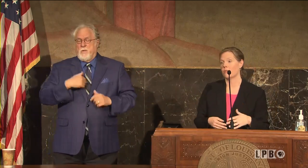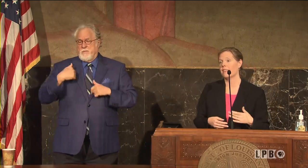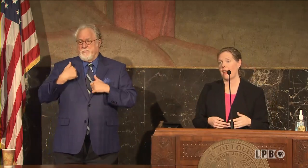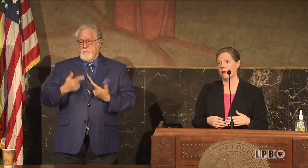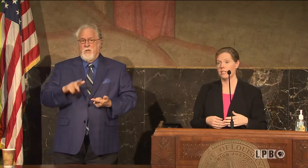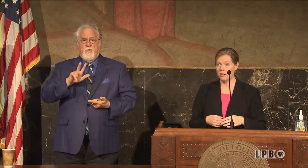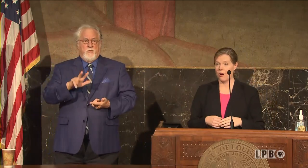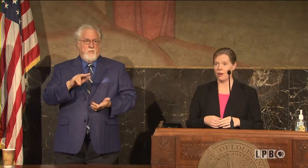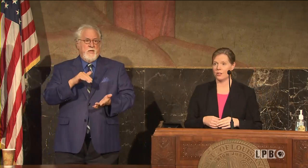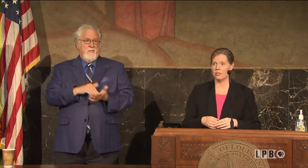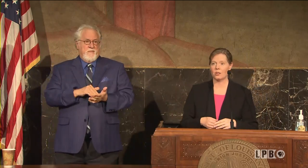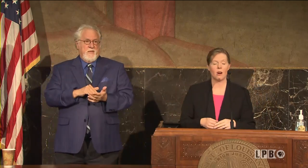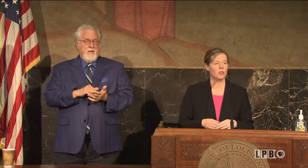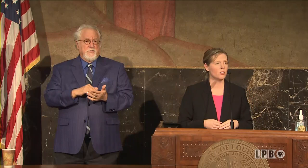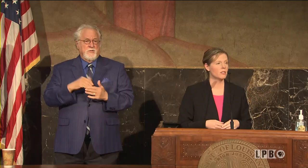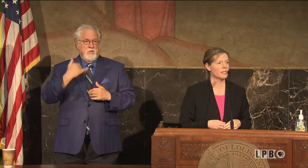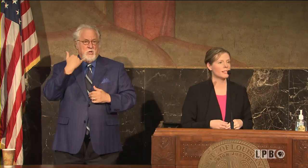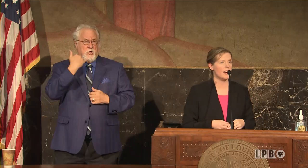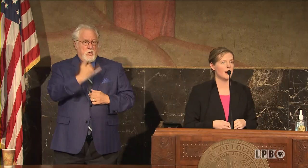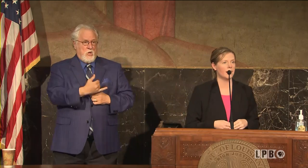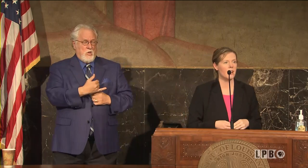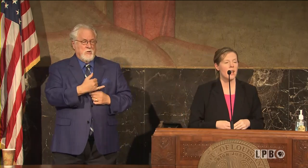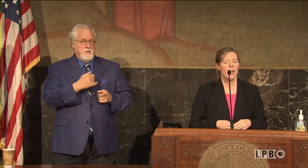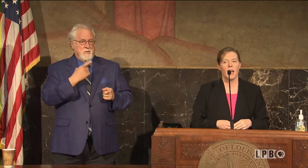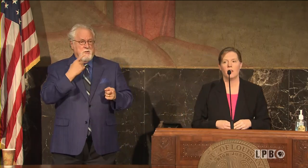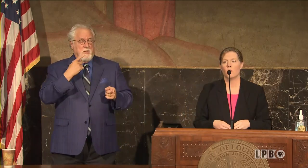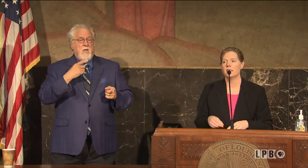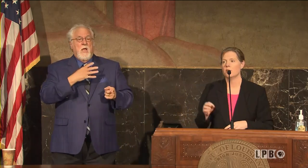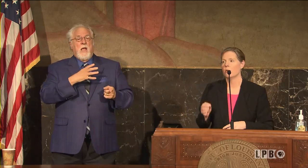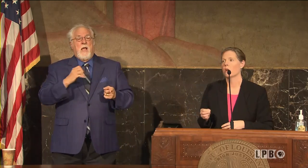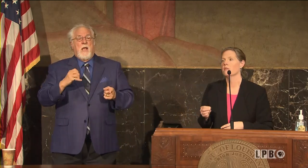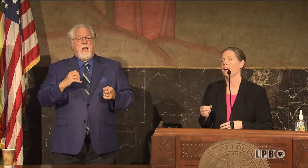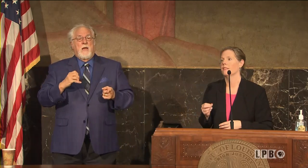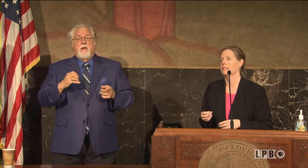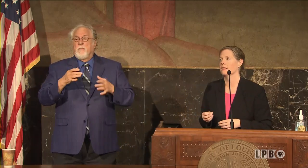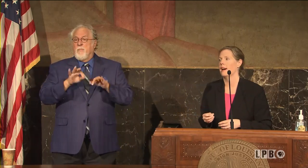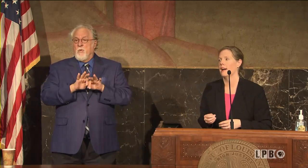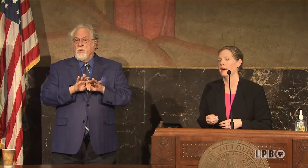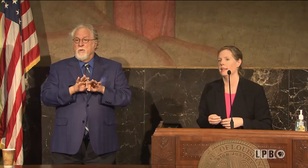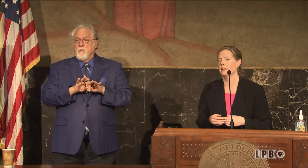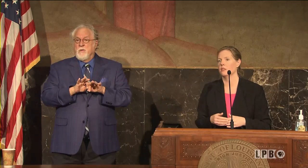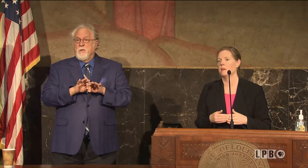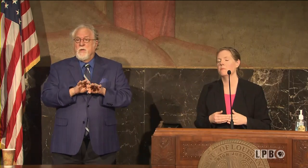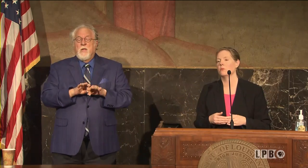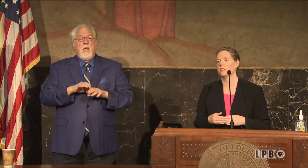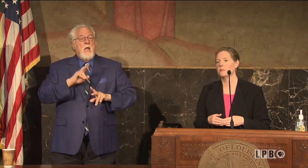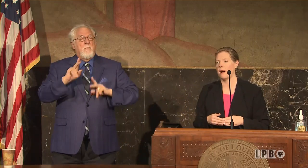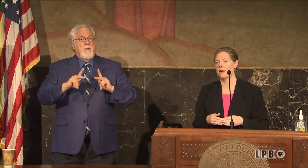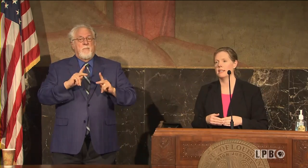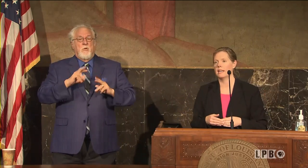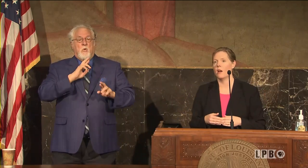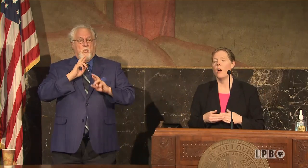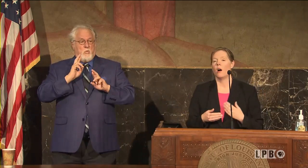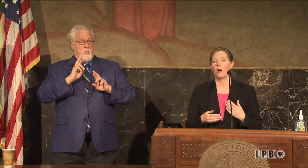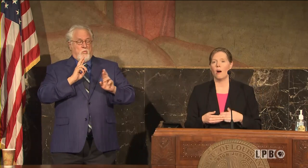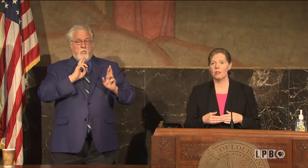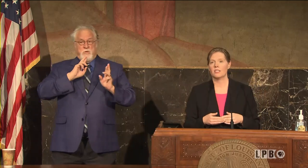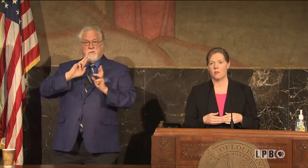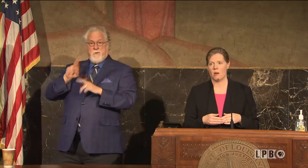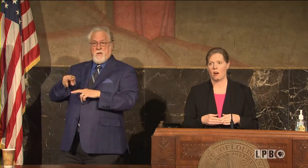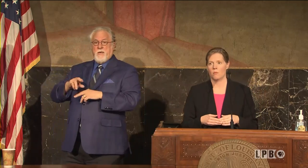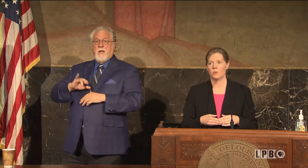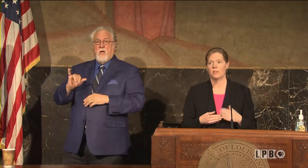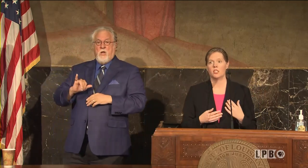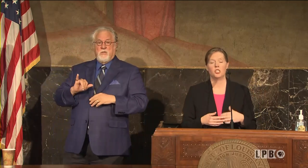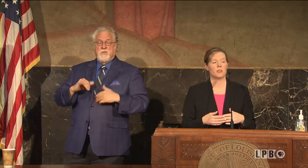over 3,000 callers call and use this line. And what's important about this line is that the people responding are